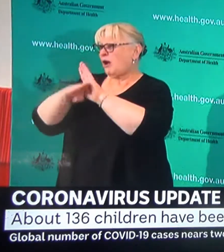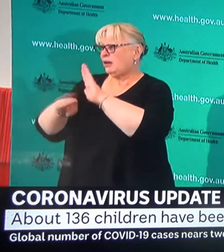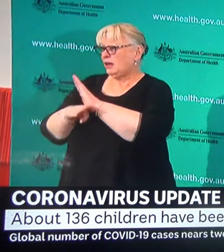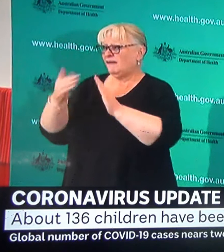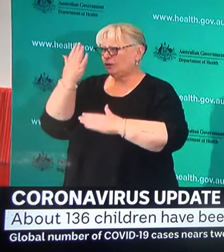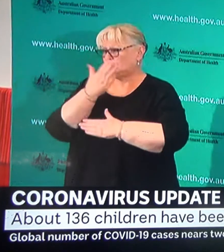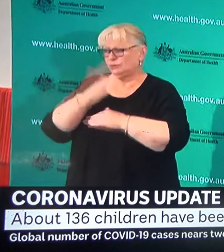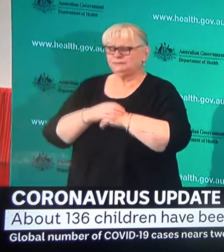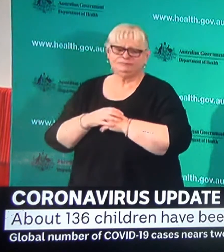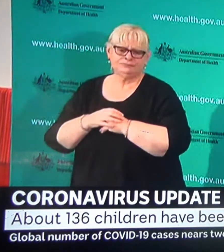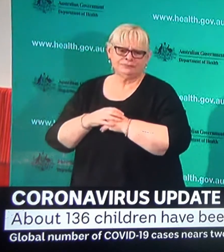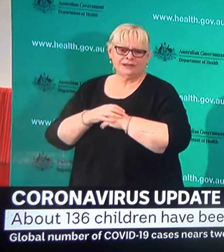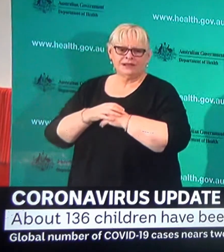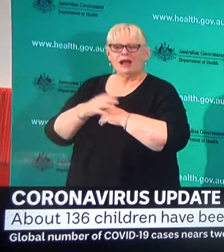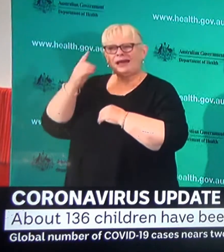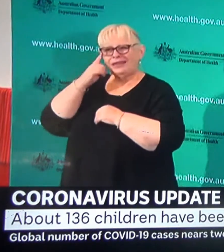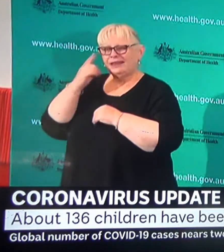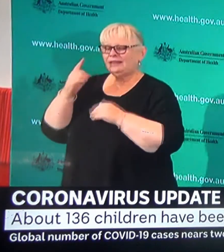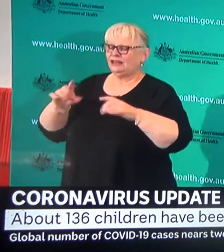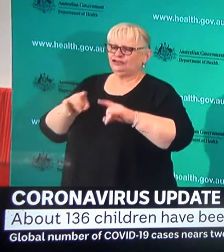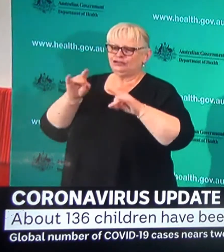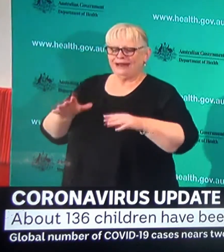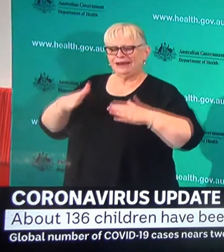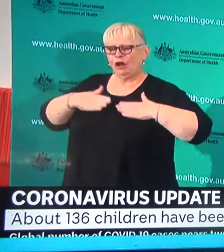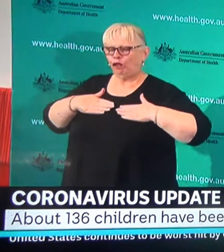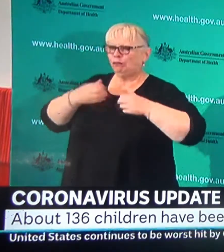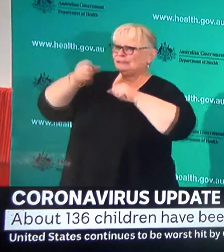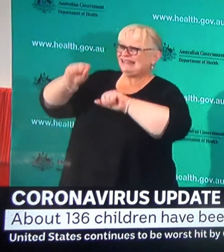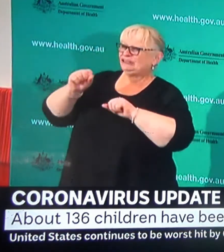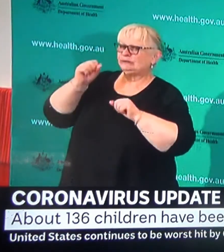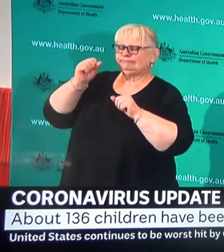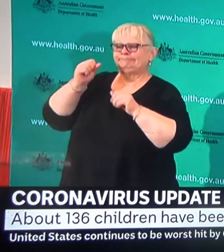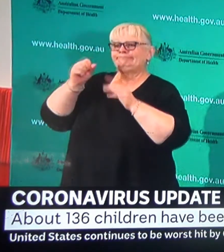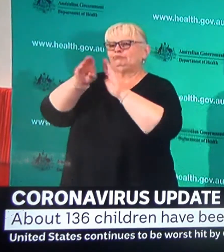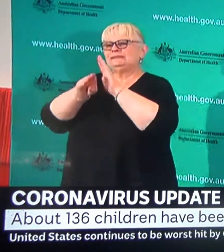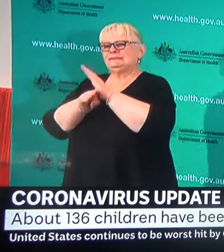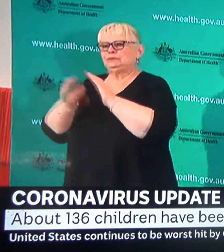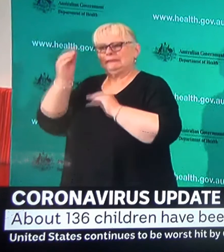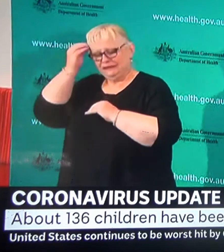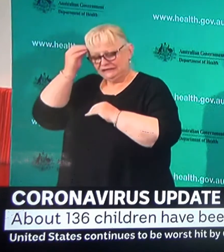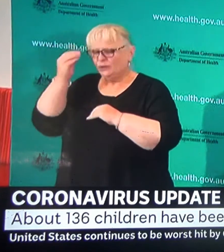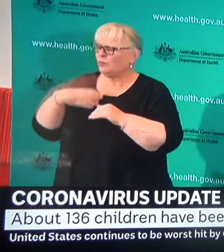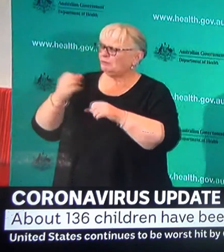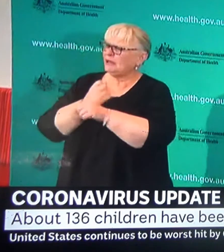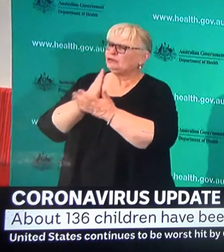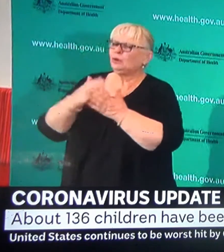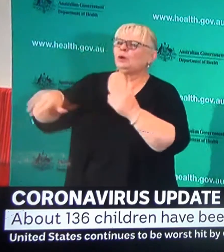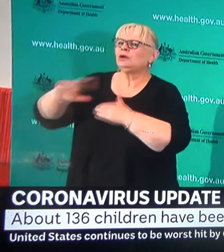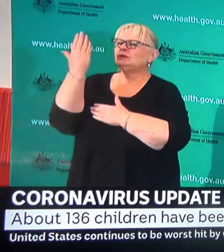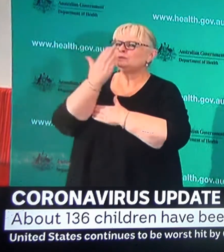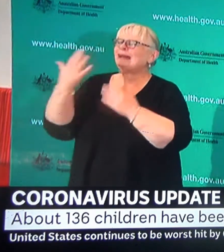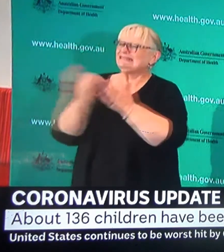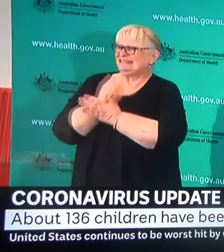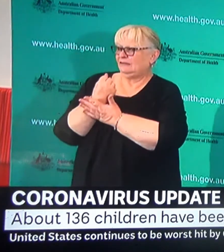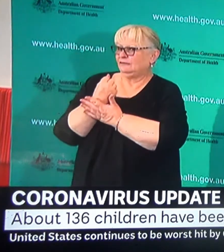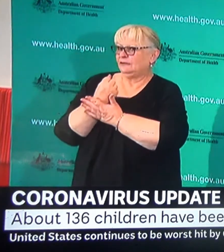schools? So it's the view of the Australian Health Protection Principle Committee that schools are safe places because of the